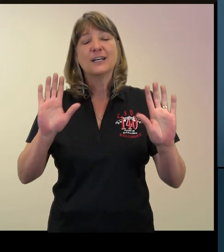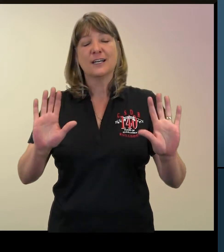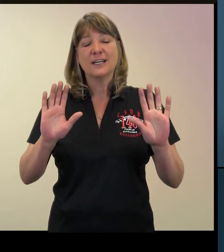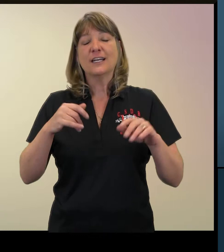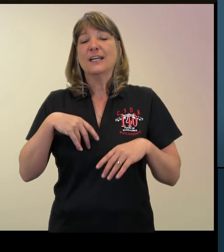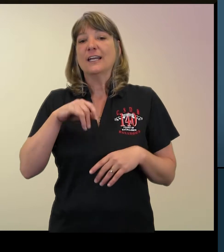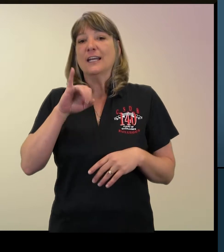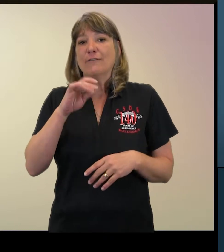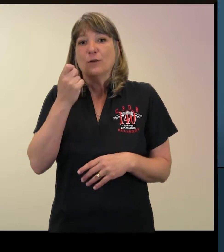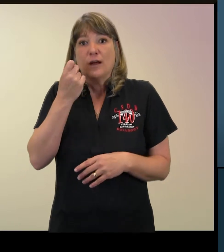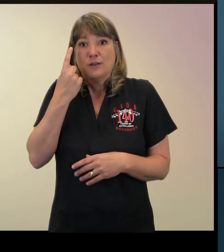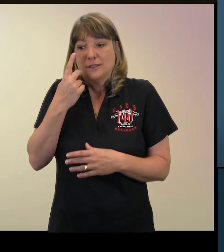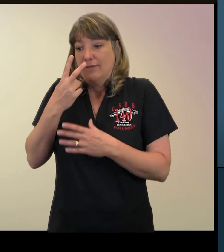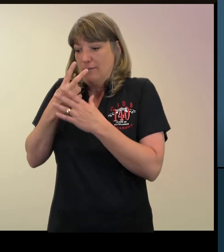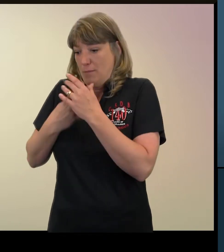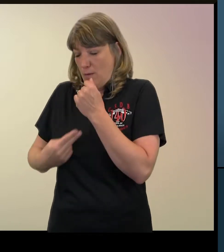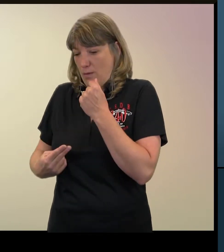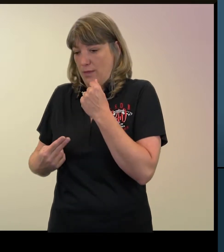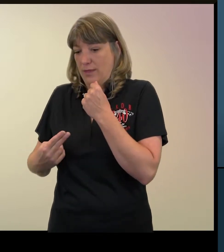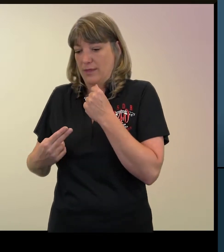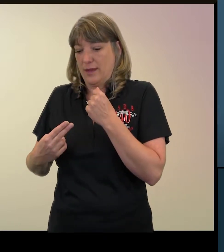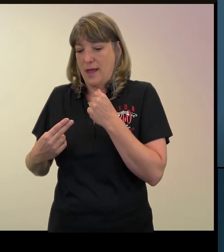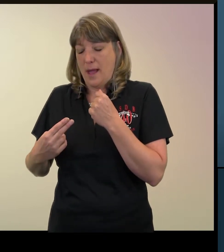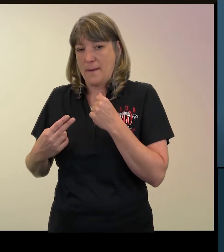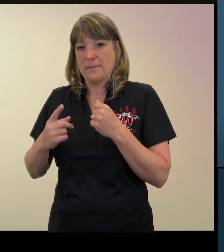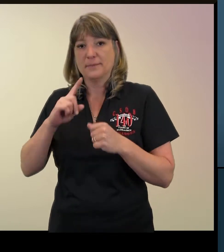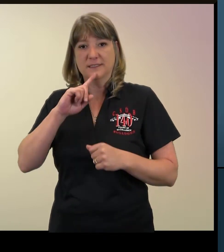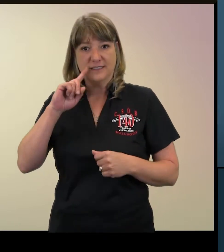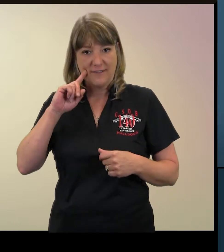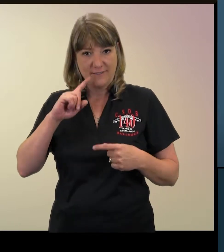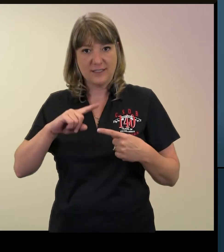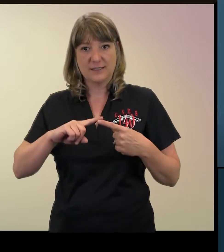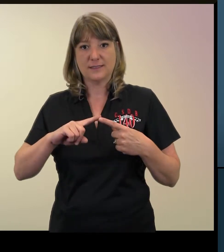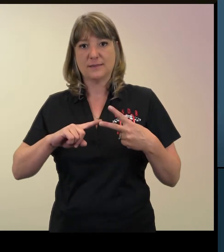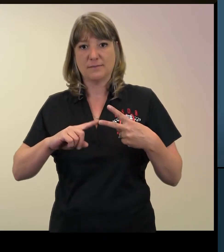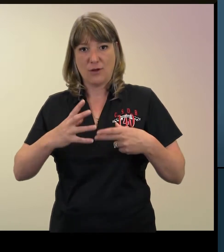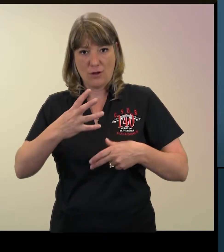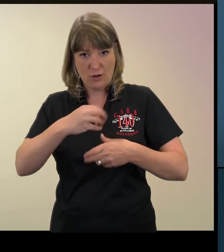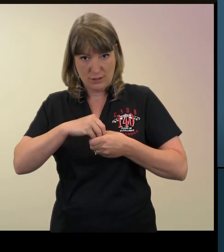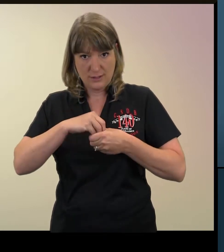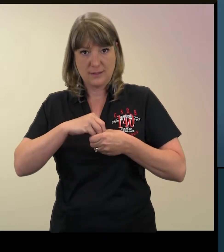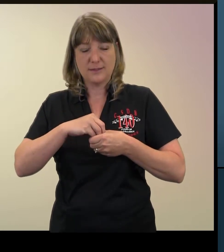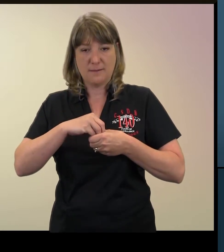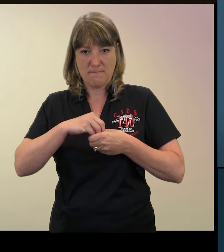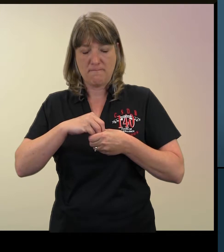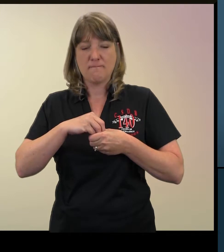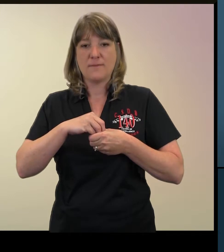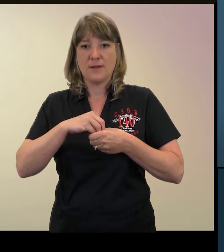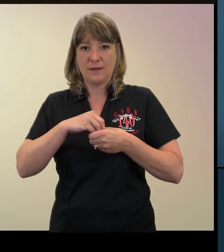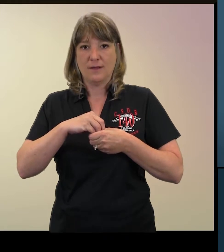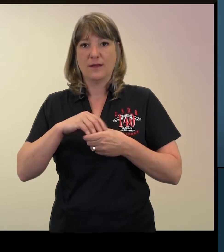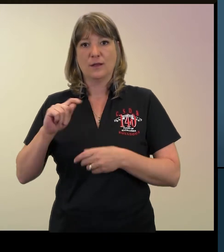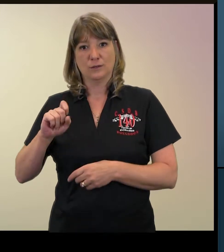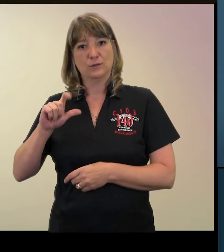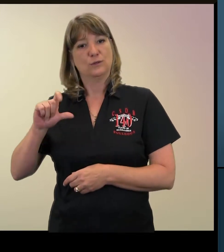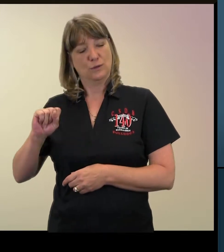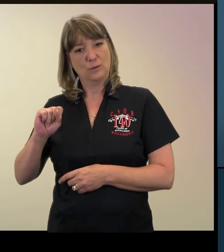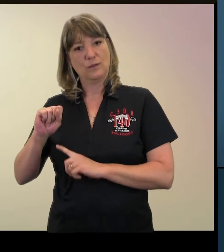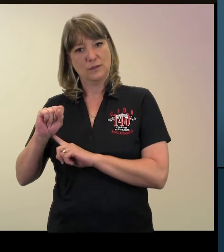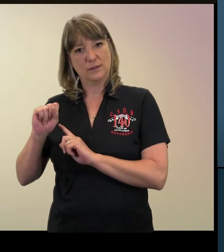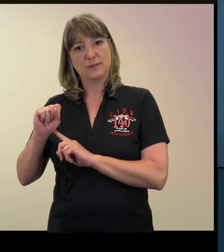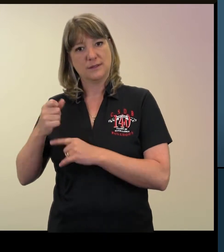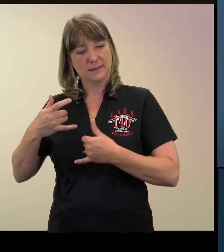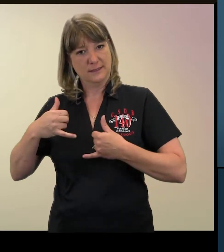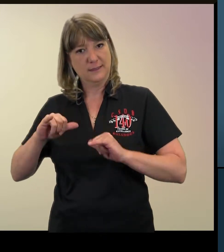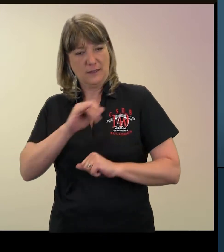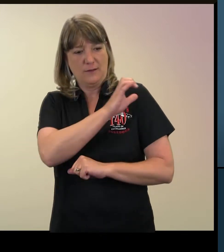However, having said that, if you have an understanding both of deafness and autism, the